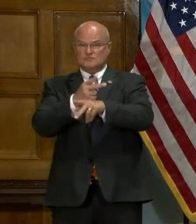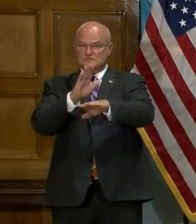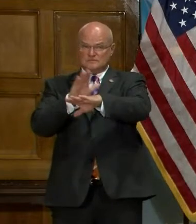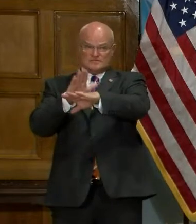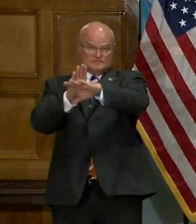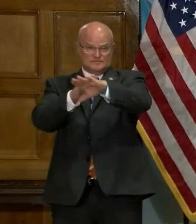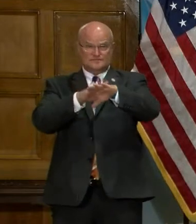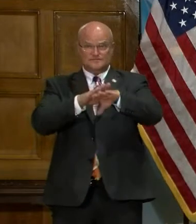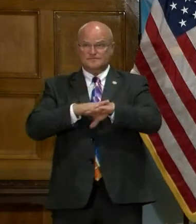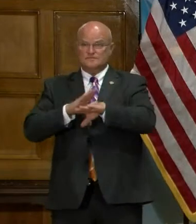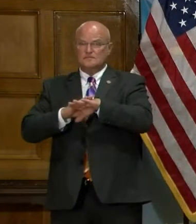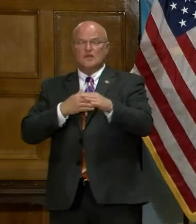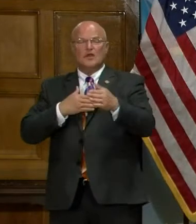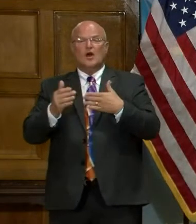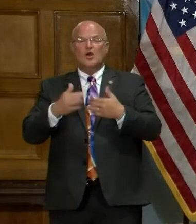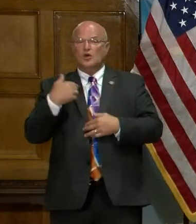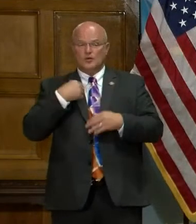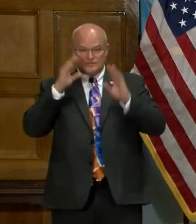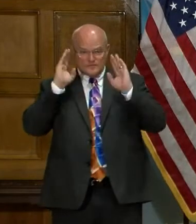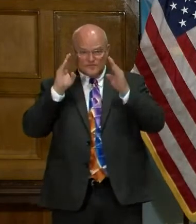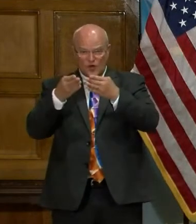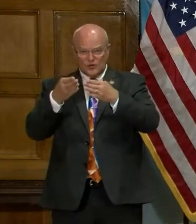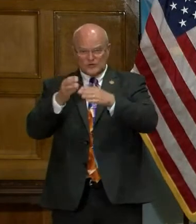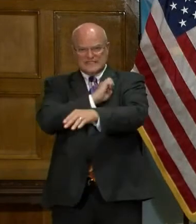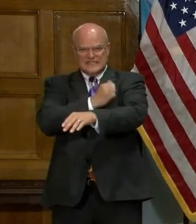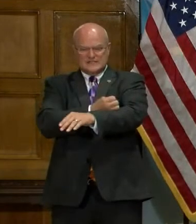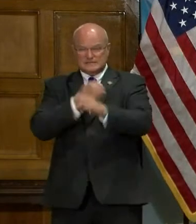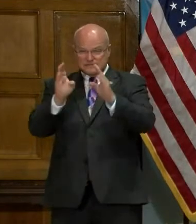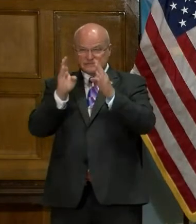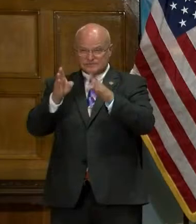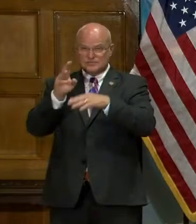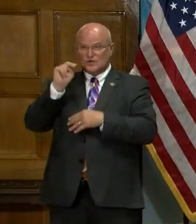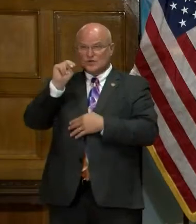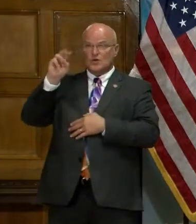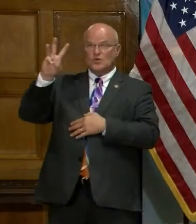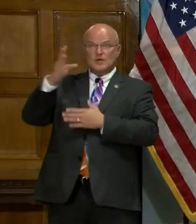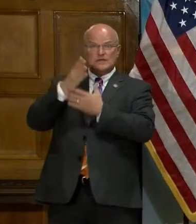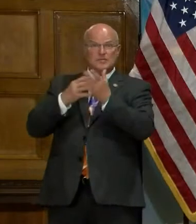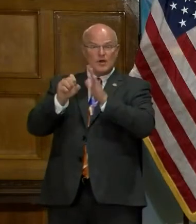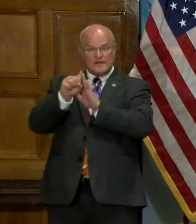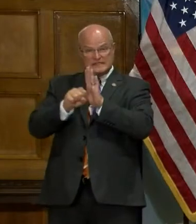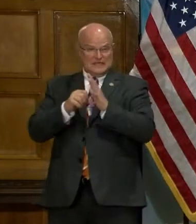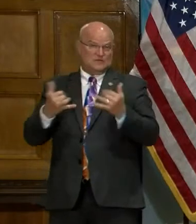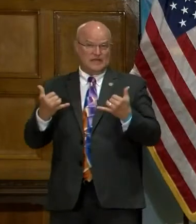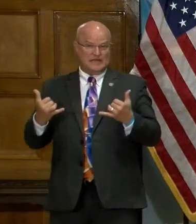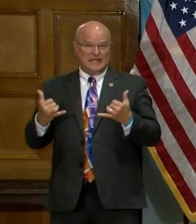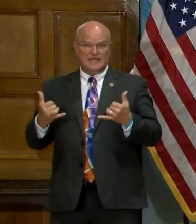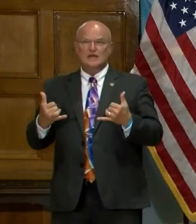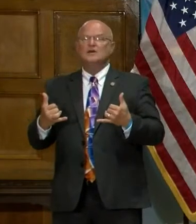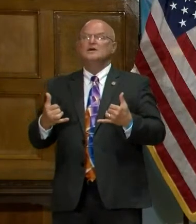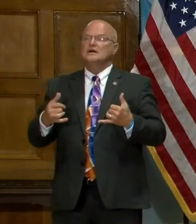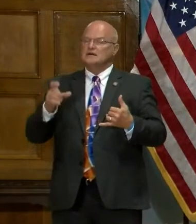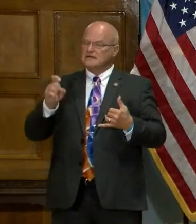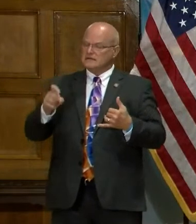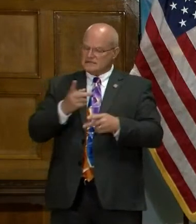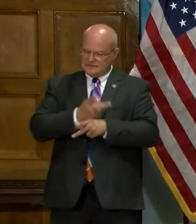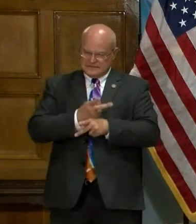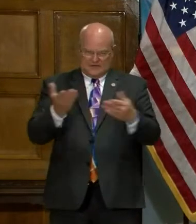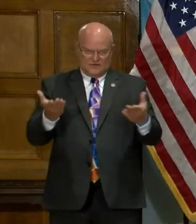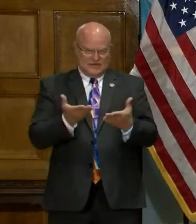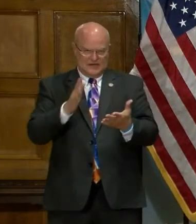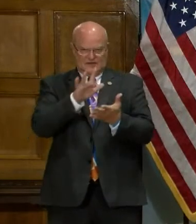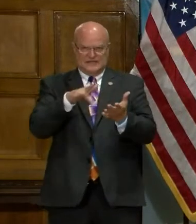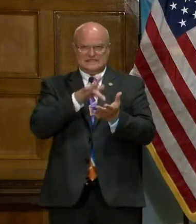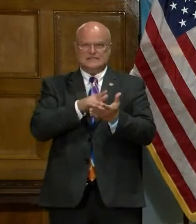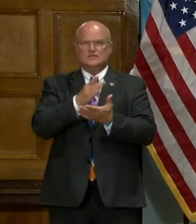all of us. Although we've been focusing our energy and attention on the northwest part of the state, we need to be vigilant here